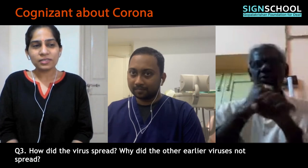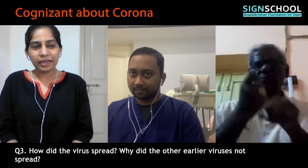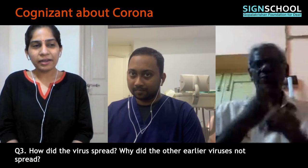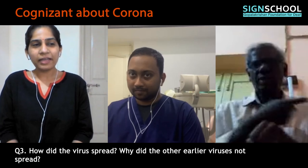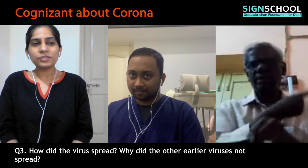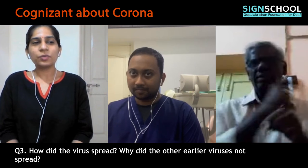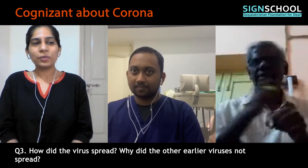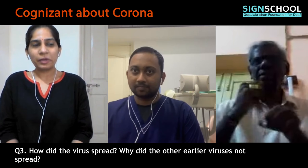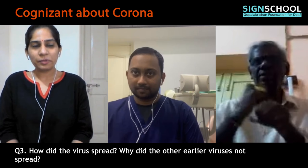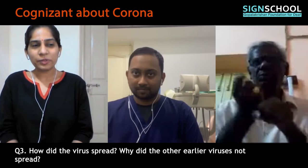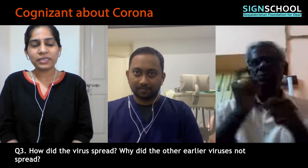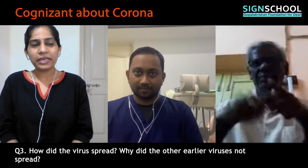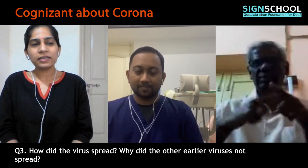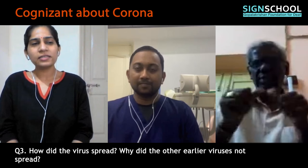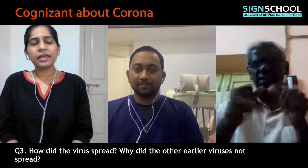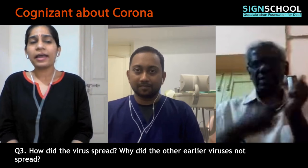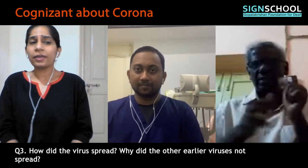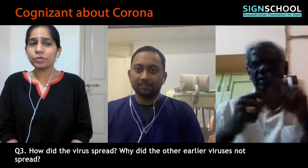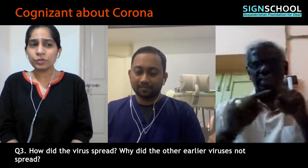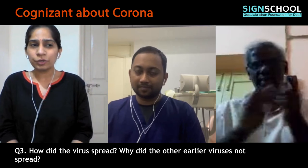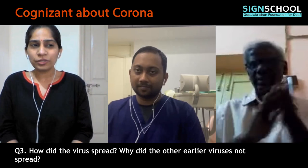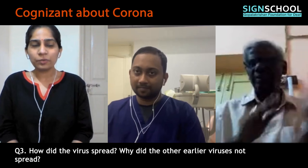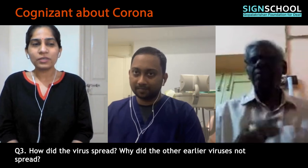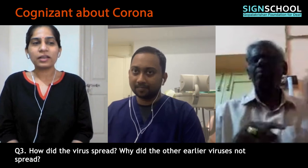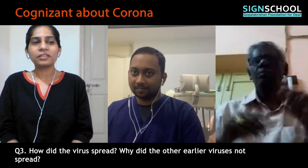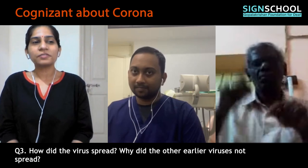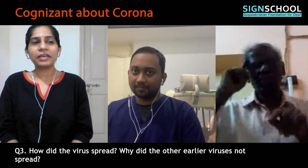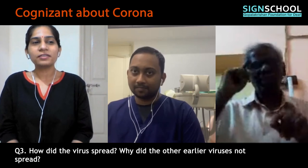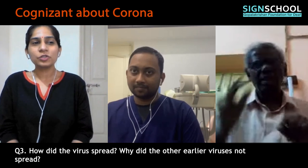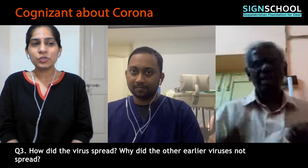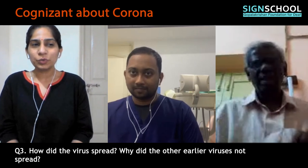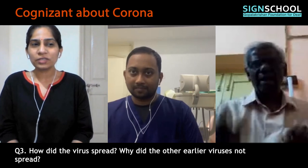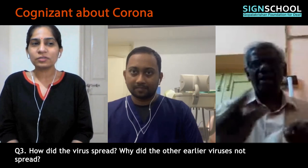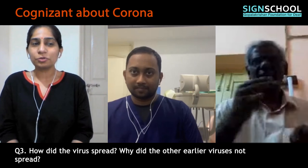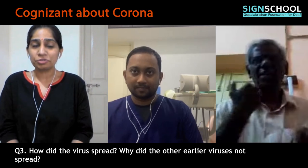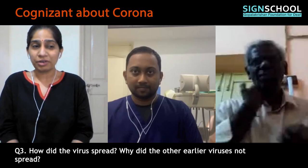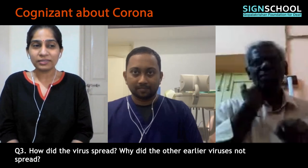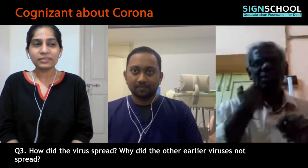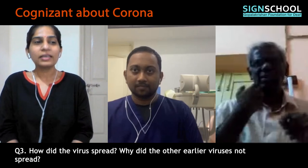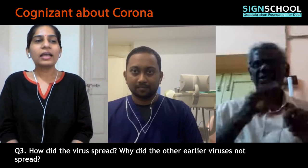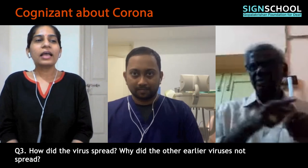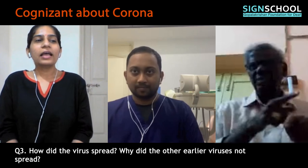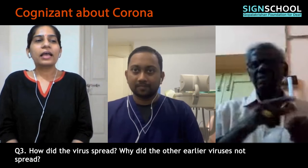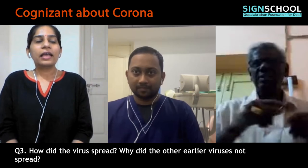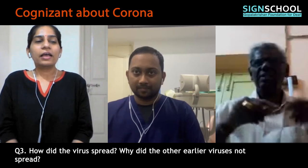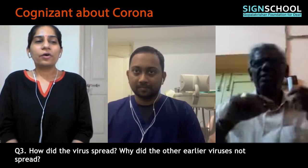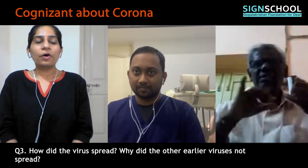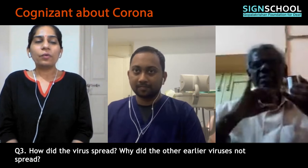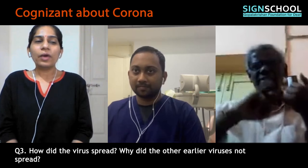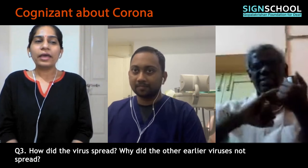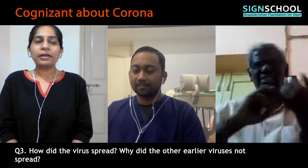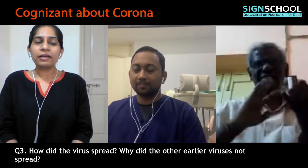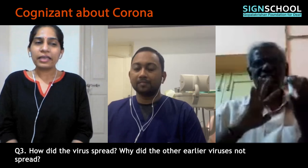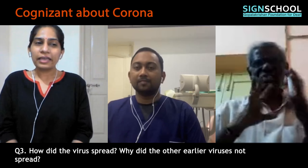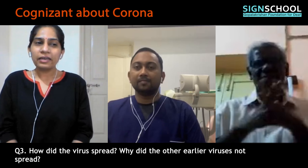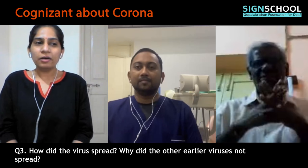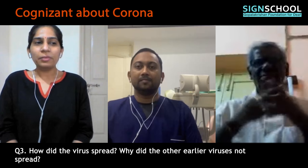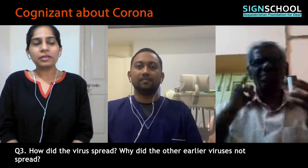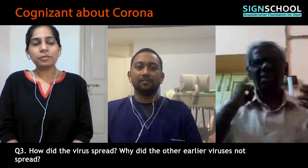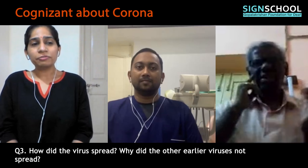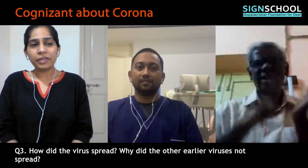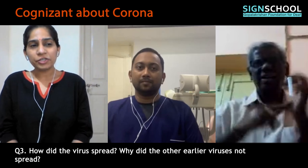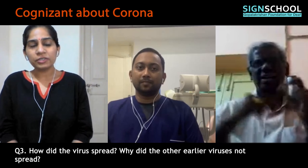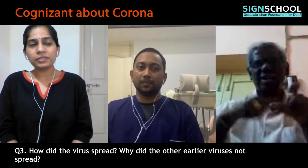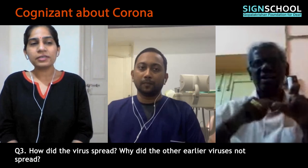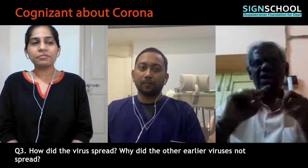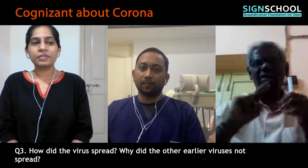help was there, and so we were able to contain it. And I also know there was another virus in Surat, Gujarat, where again